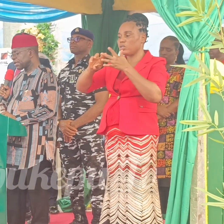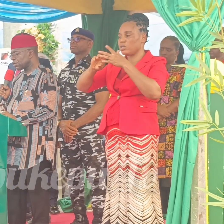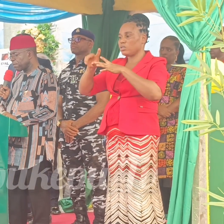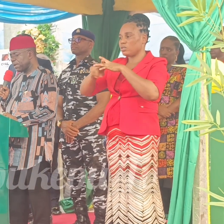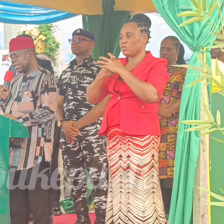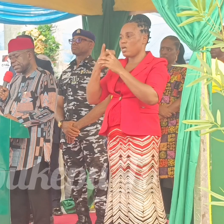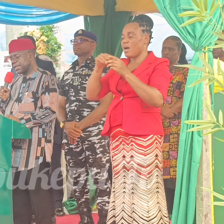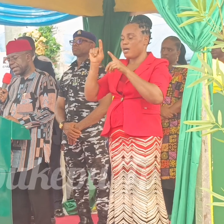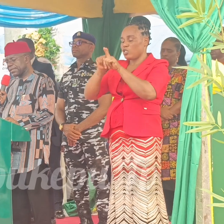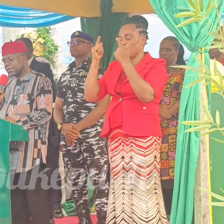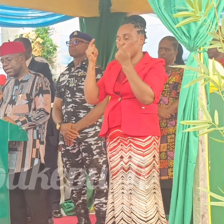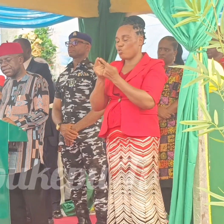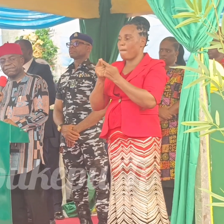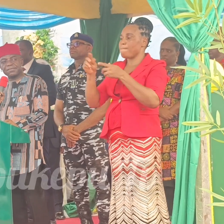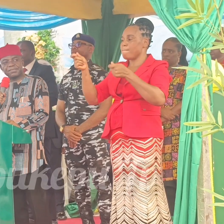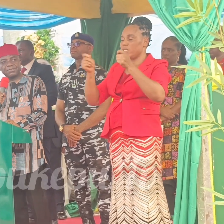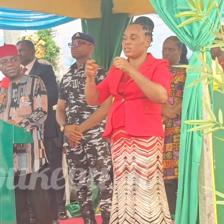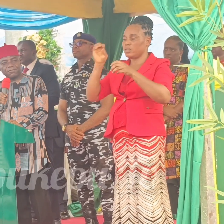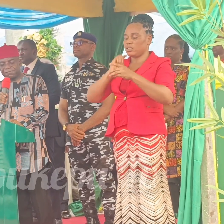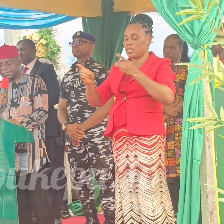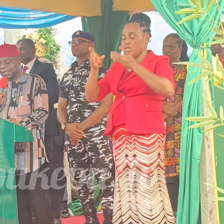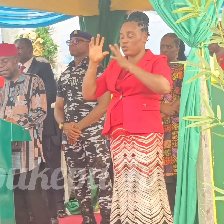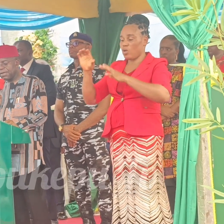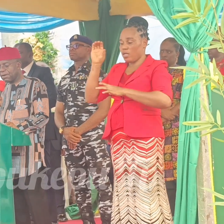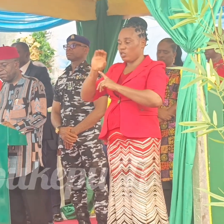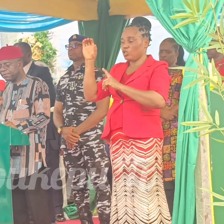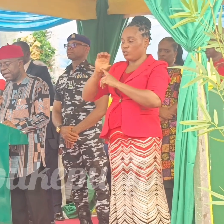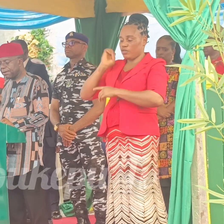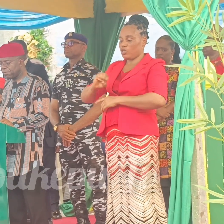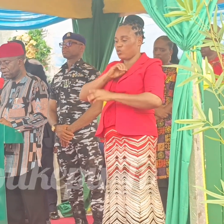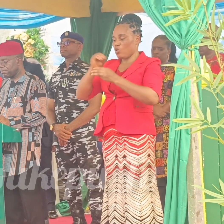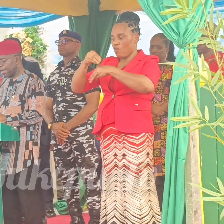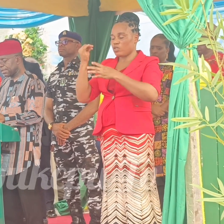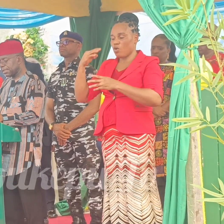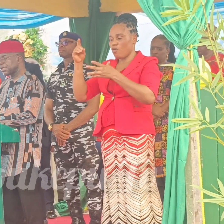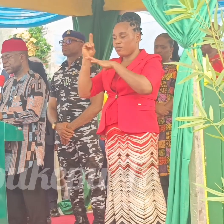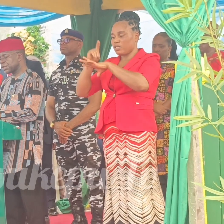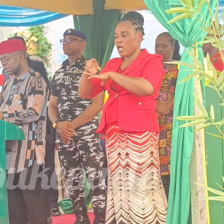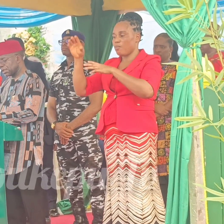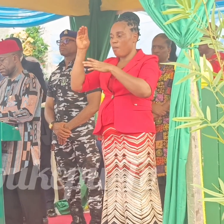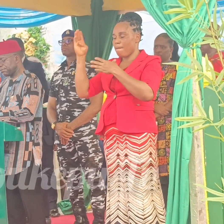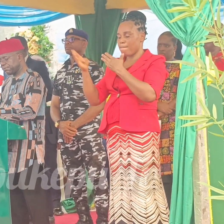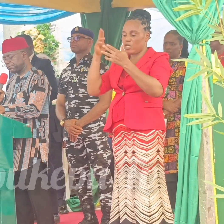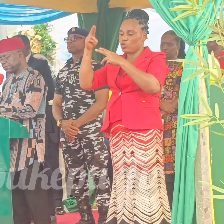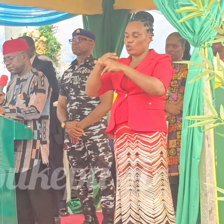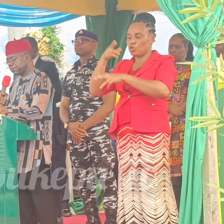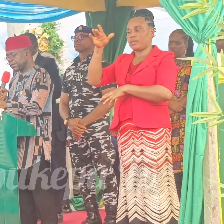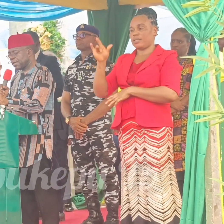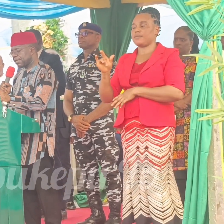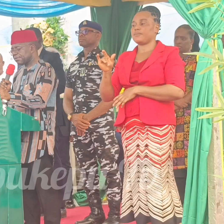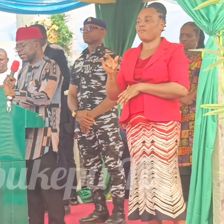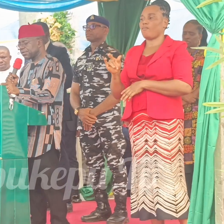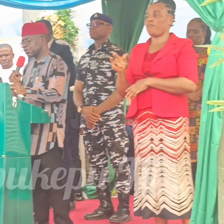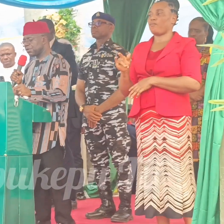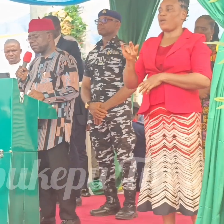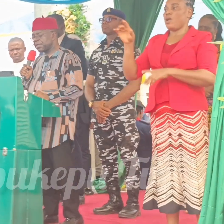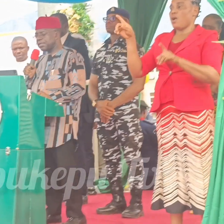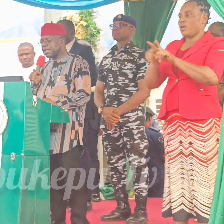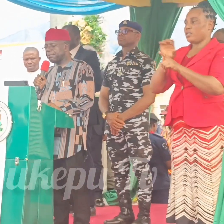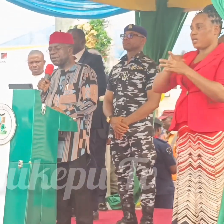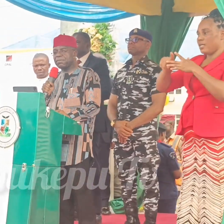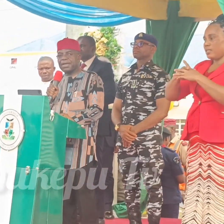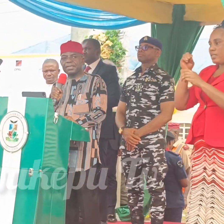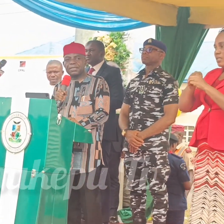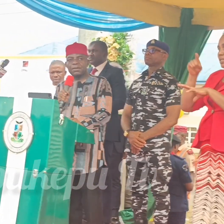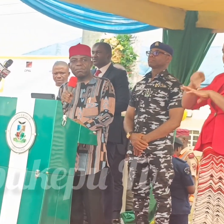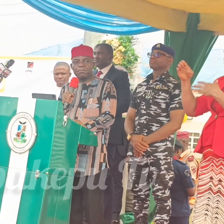as the Group Managing Director and Chief Executive Officer of Diamond Bank shortly. So I resumed in